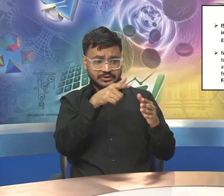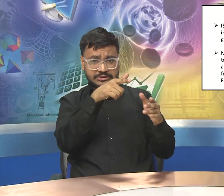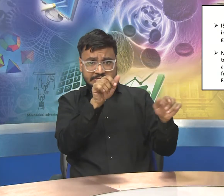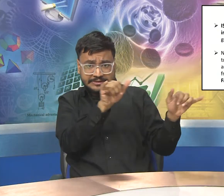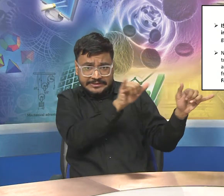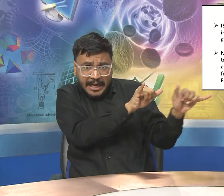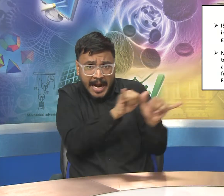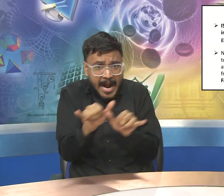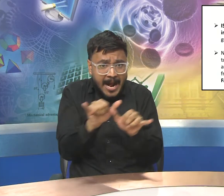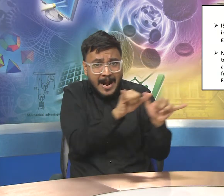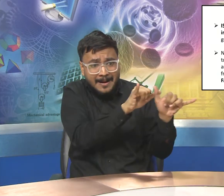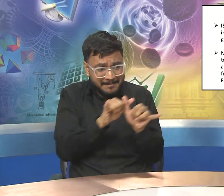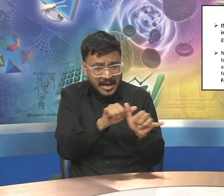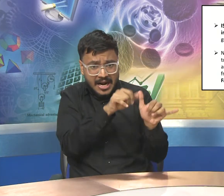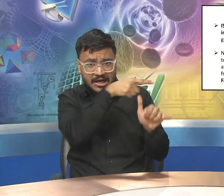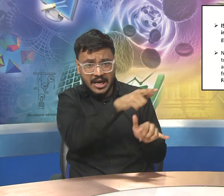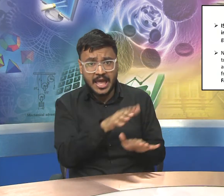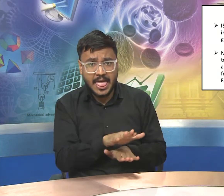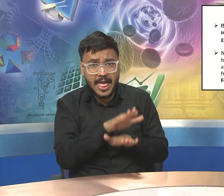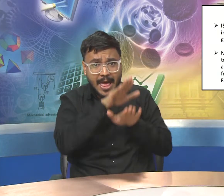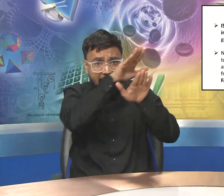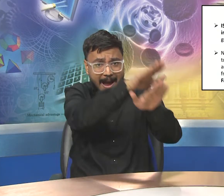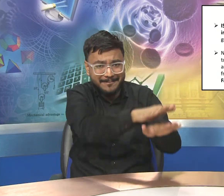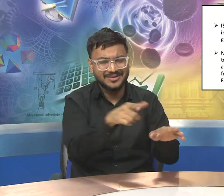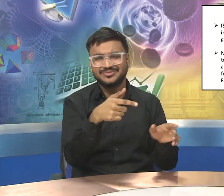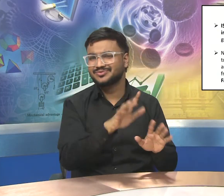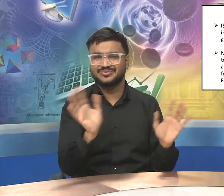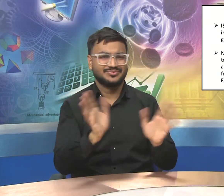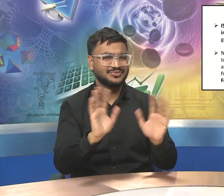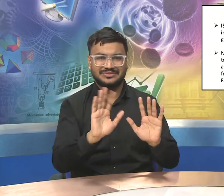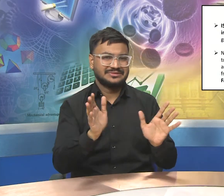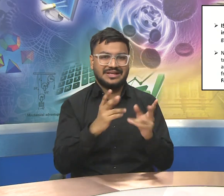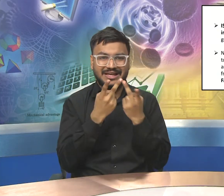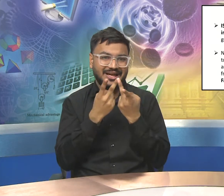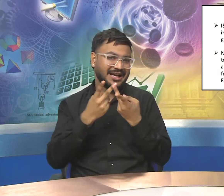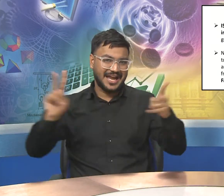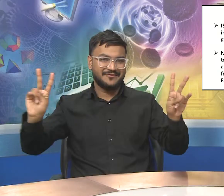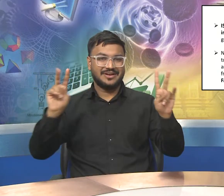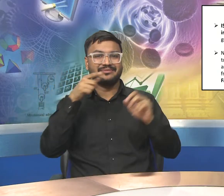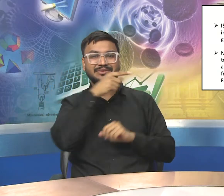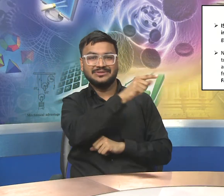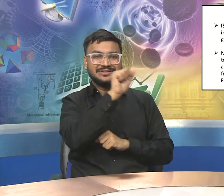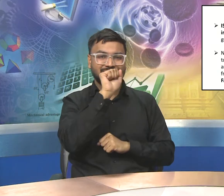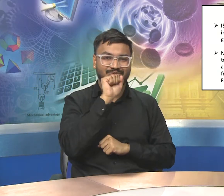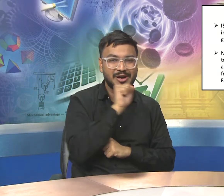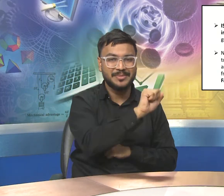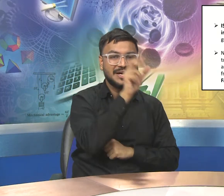ISL is different from the other spoken languages in India.